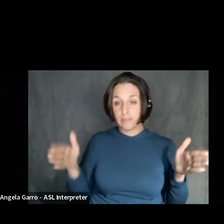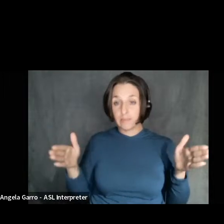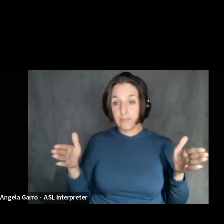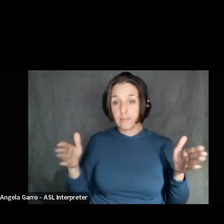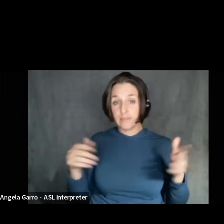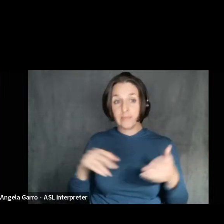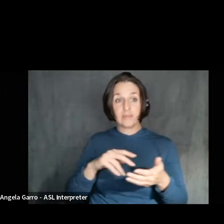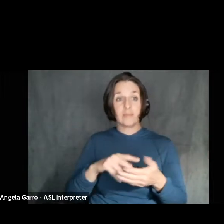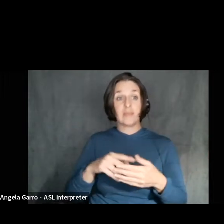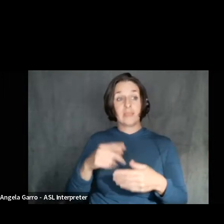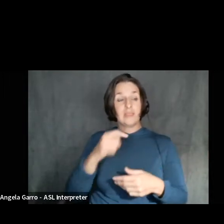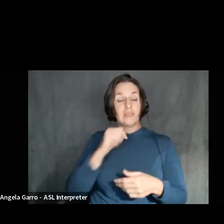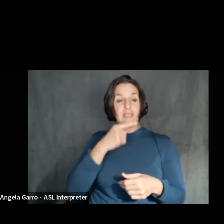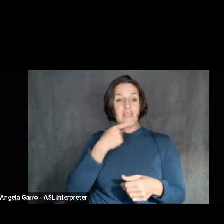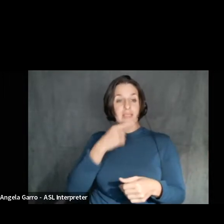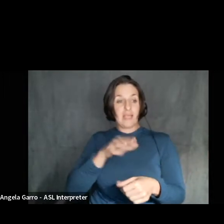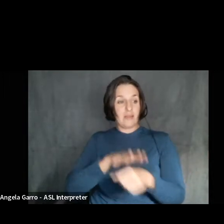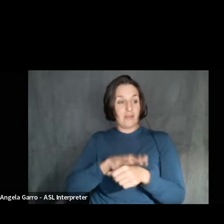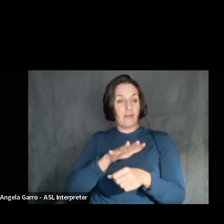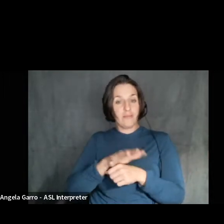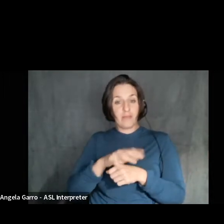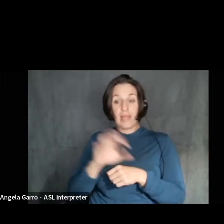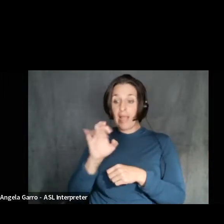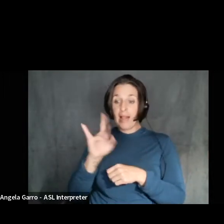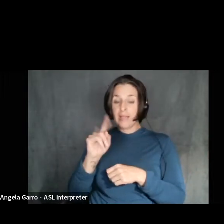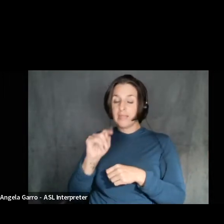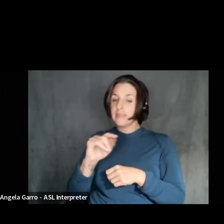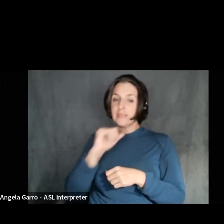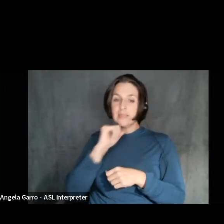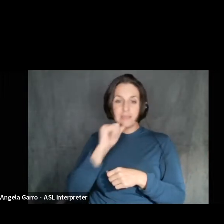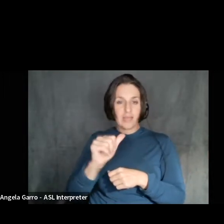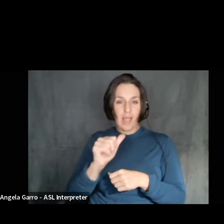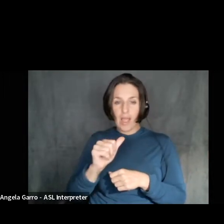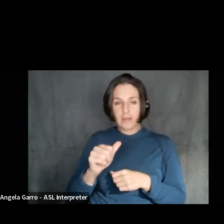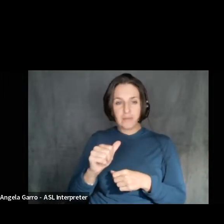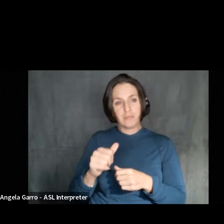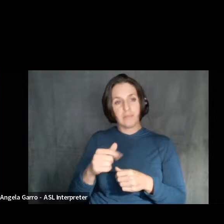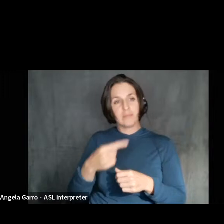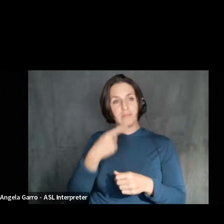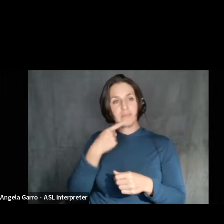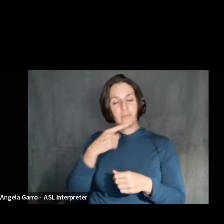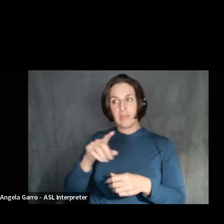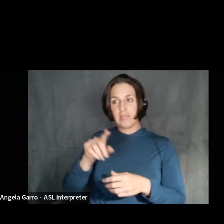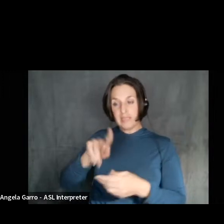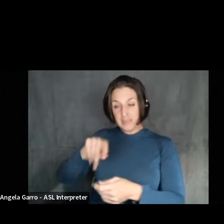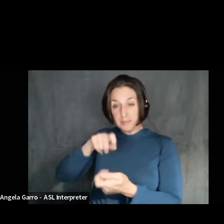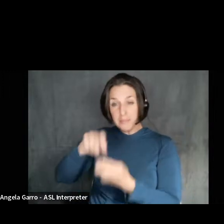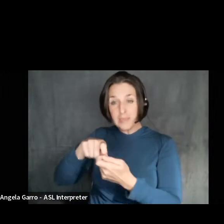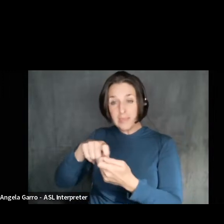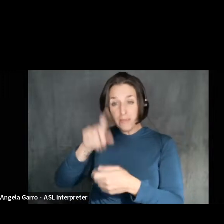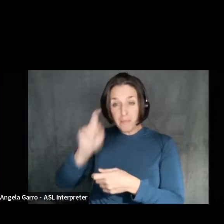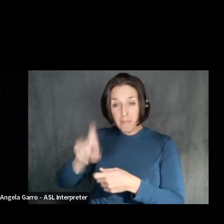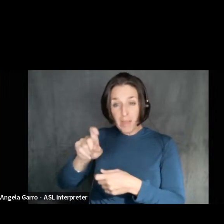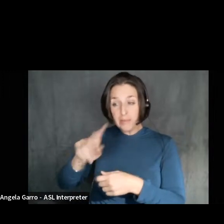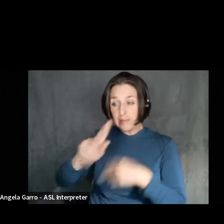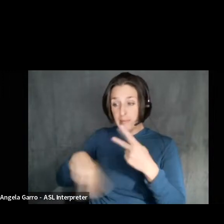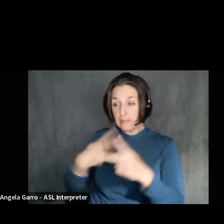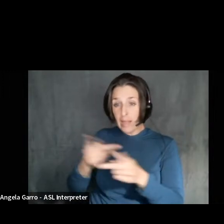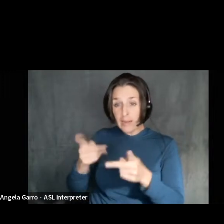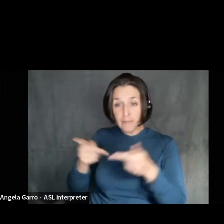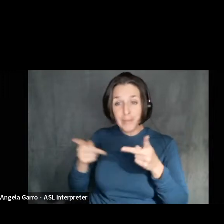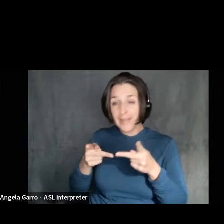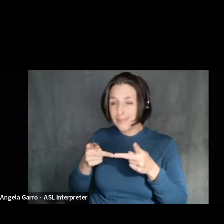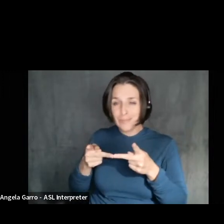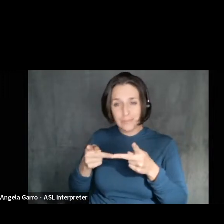but we confidently surmise that Eliot would not have insisted upon a certain kind of log for the altar of instruction. What he was trying